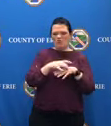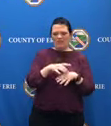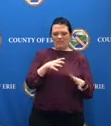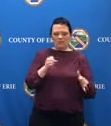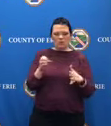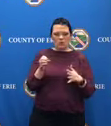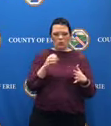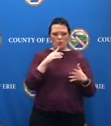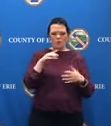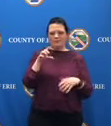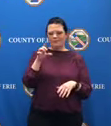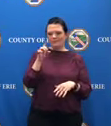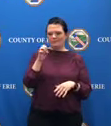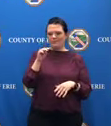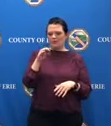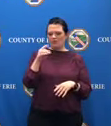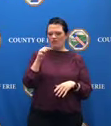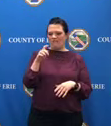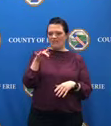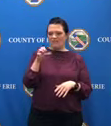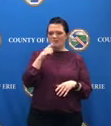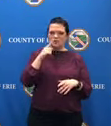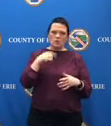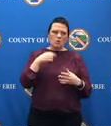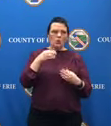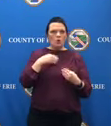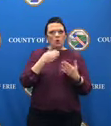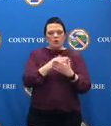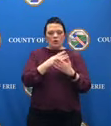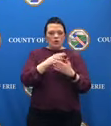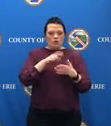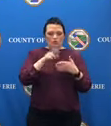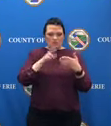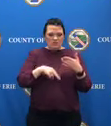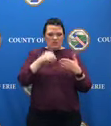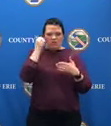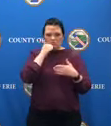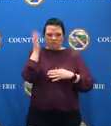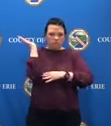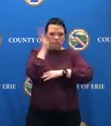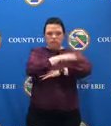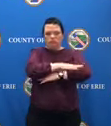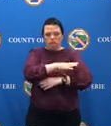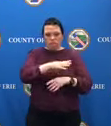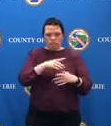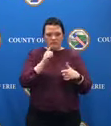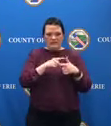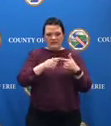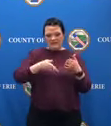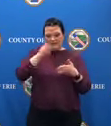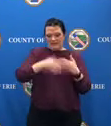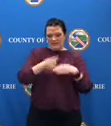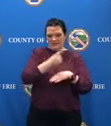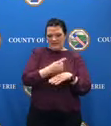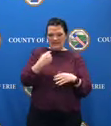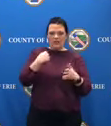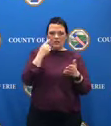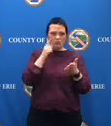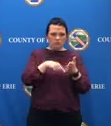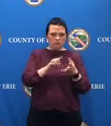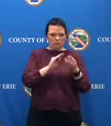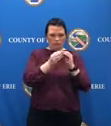we're receiving information, new test results throughout the day, and at the end of the day, we look at the numbers,